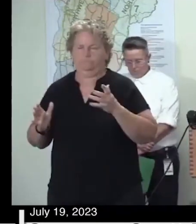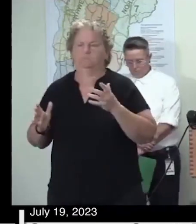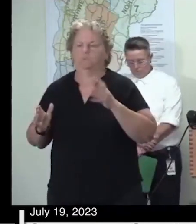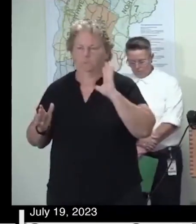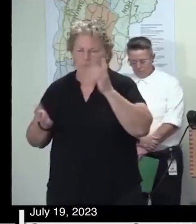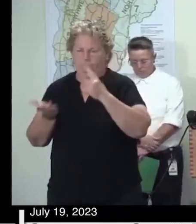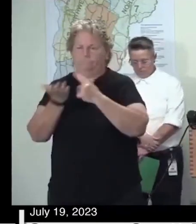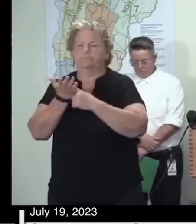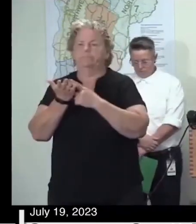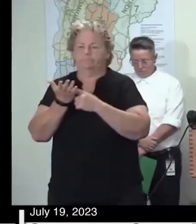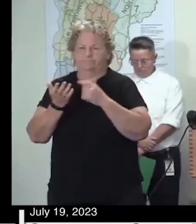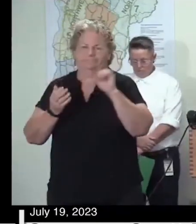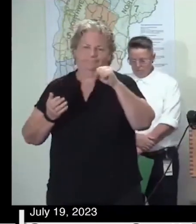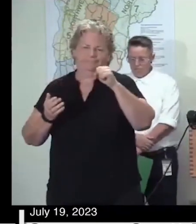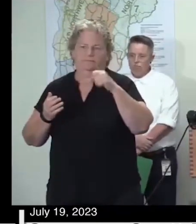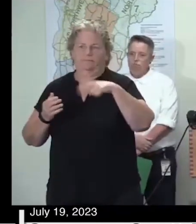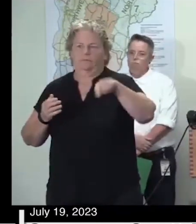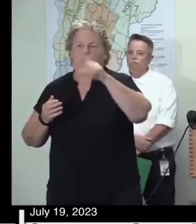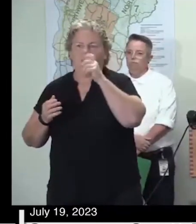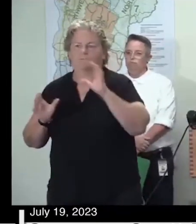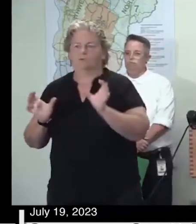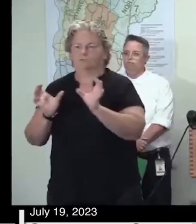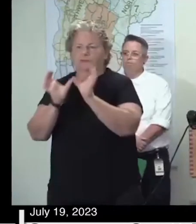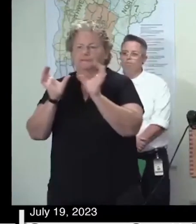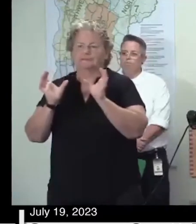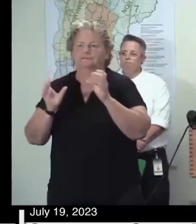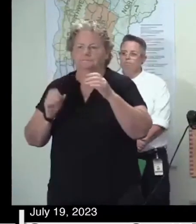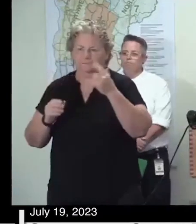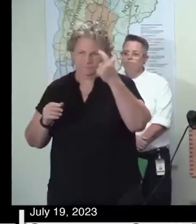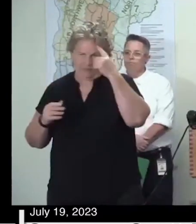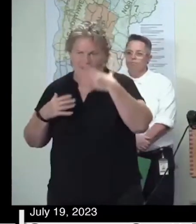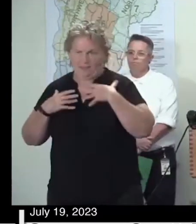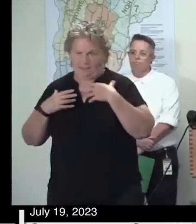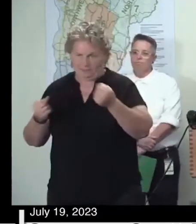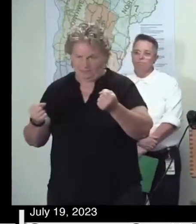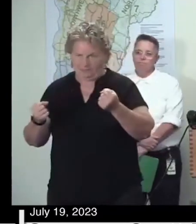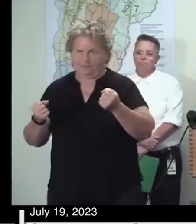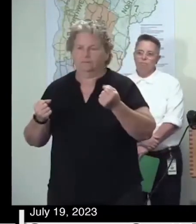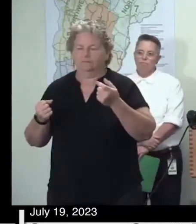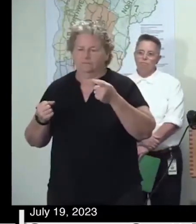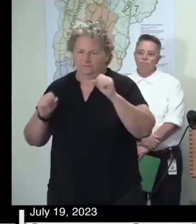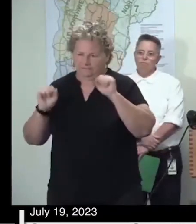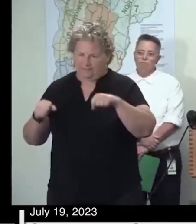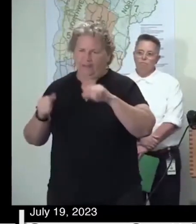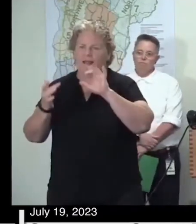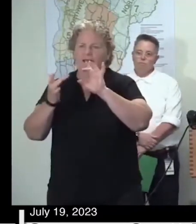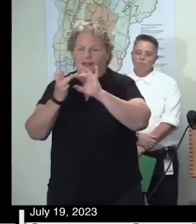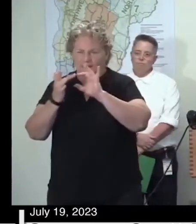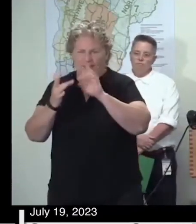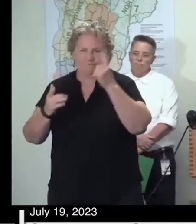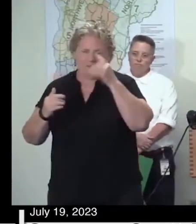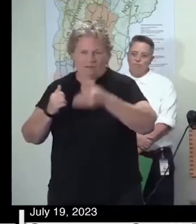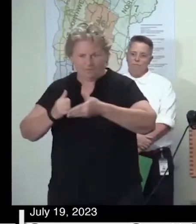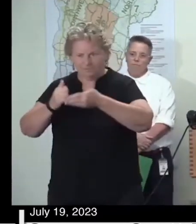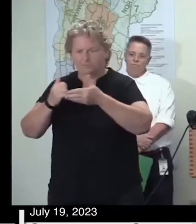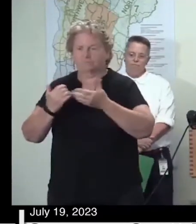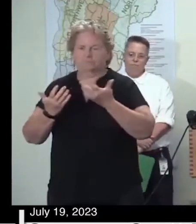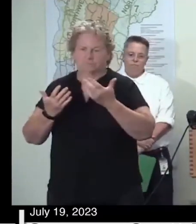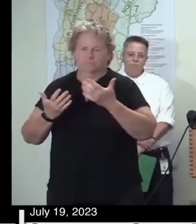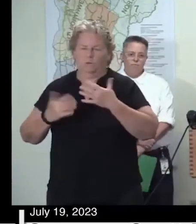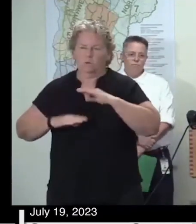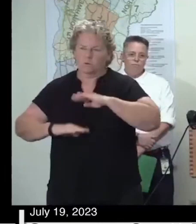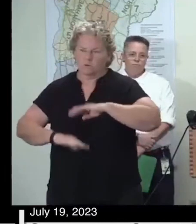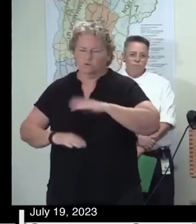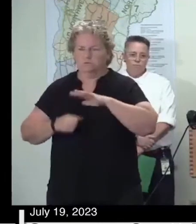it's okay to reach out for help, and Commissioner Haas will explain just how to do that. On